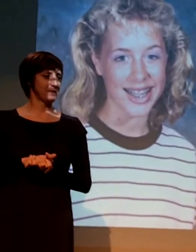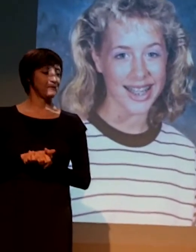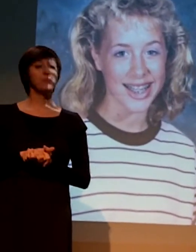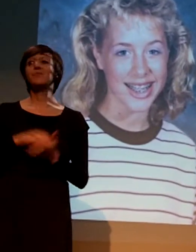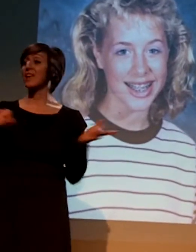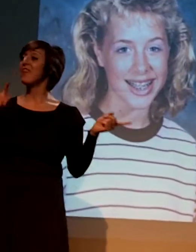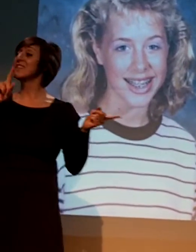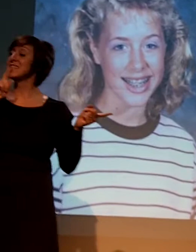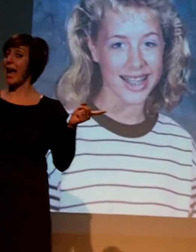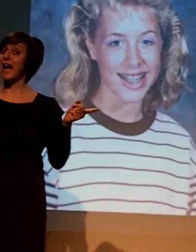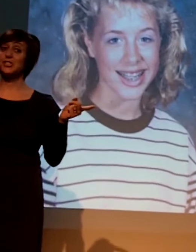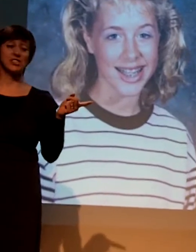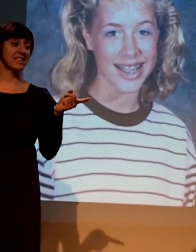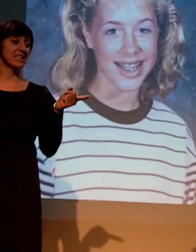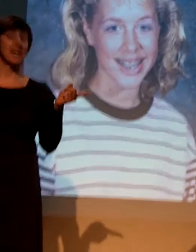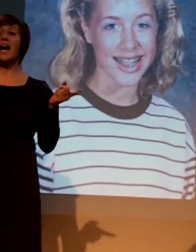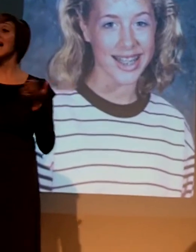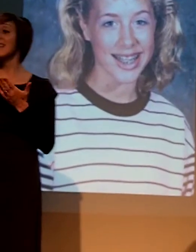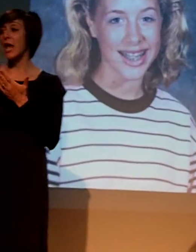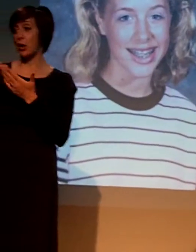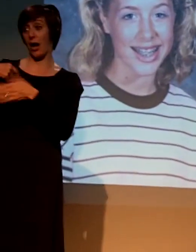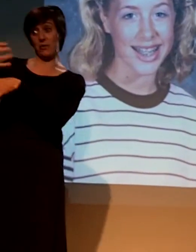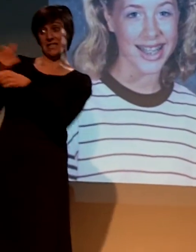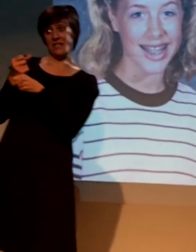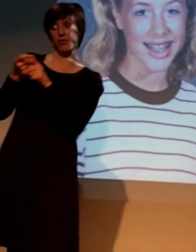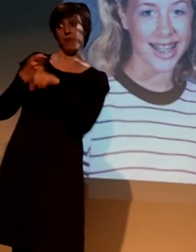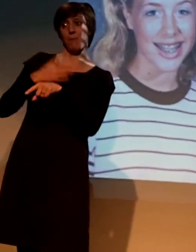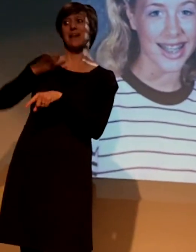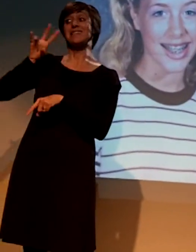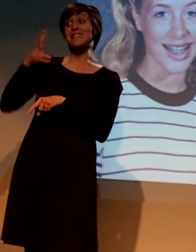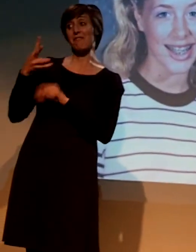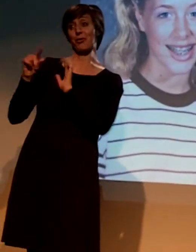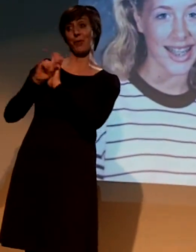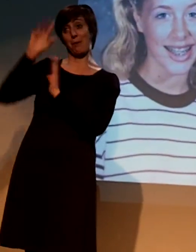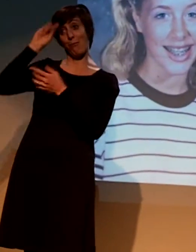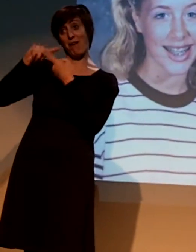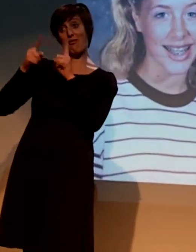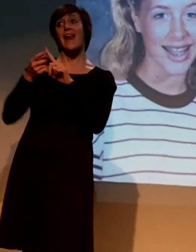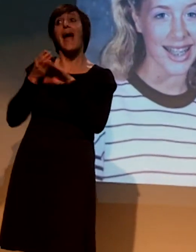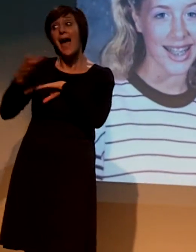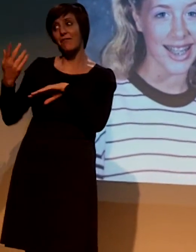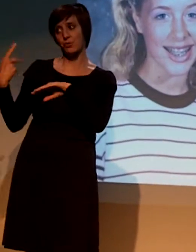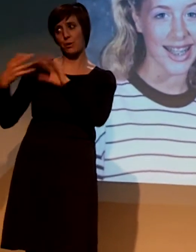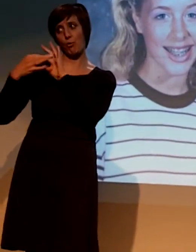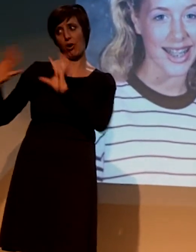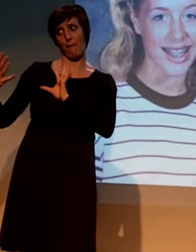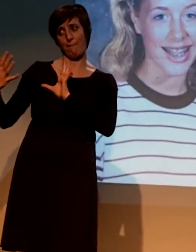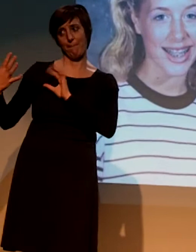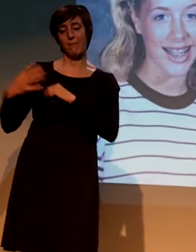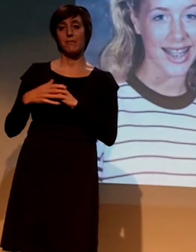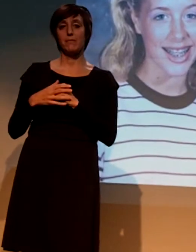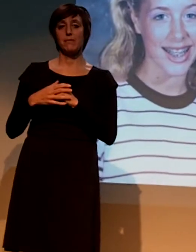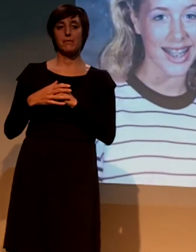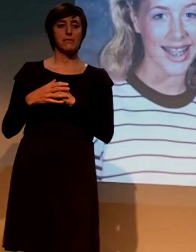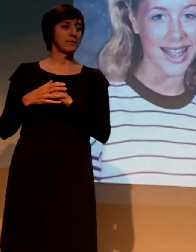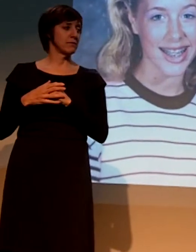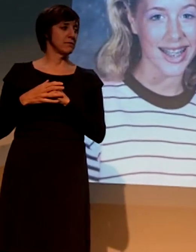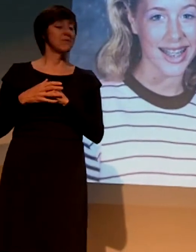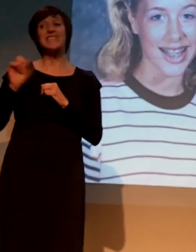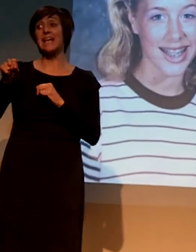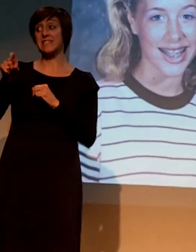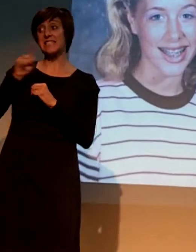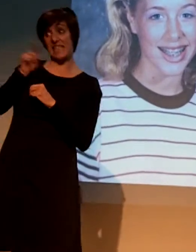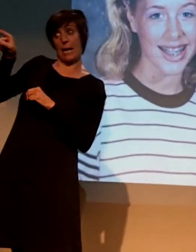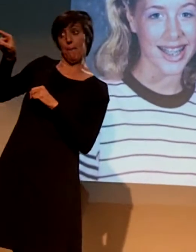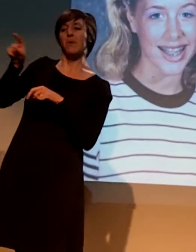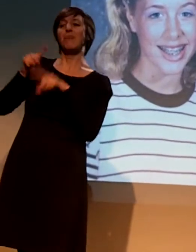This is actually a letter I received from my 7th grade boyfriend after we broke up. And yes, it's him, but it's really